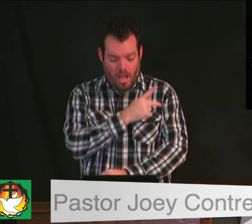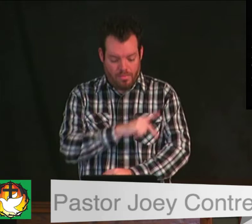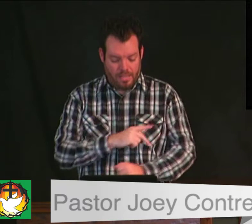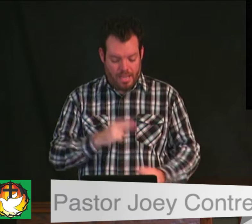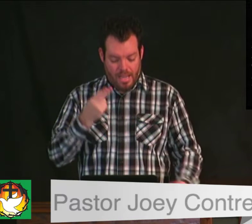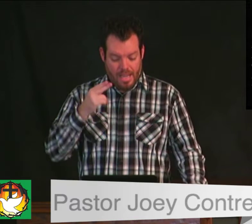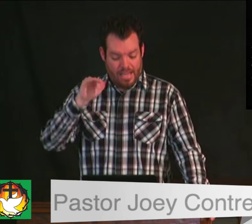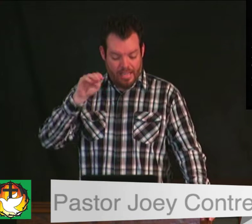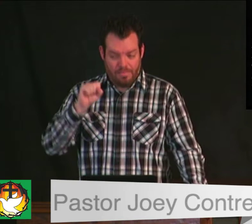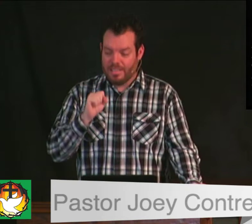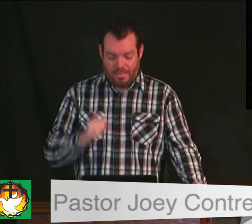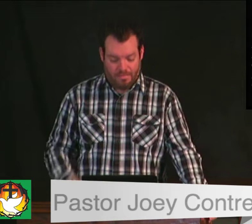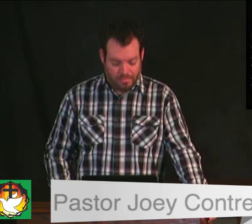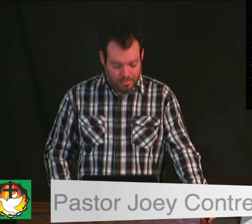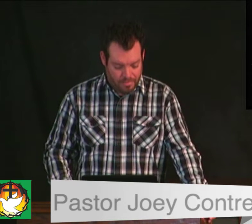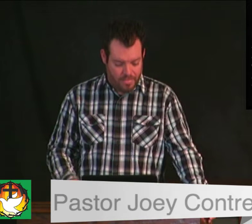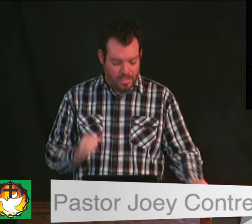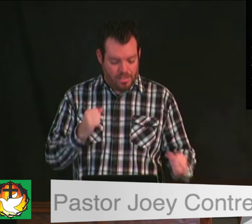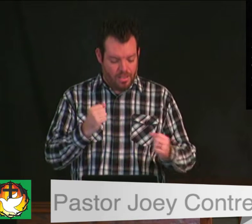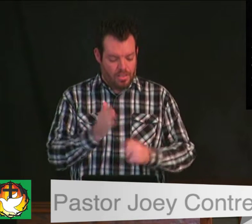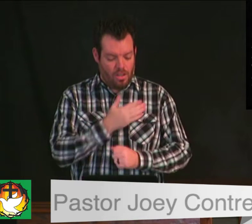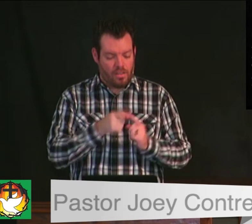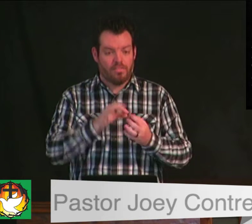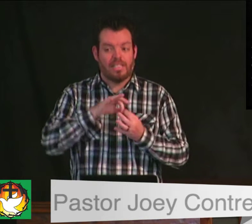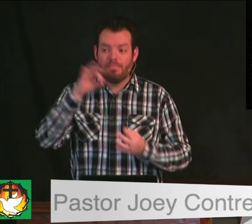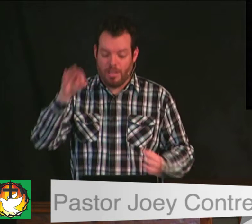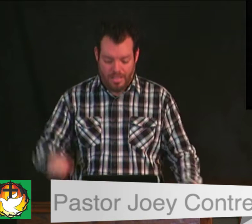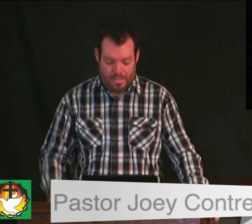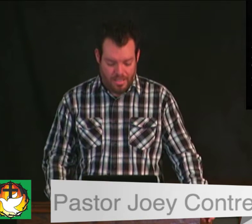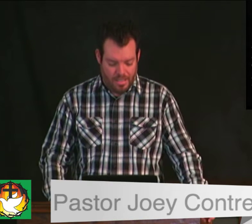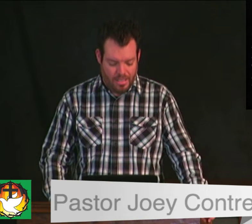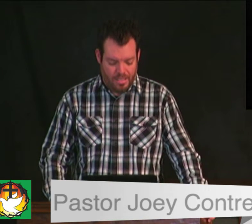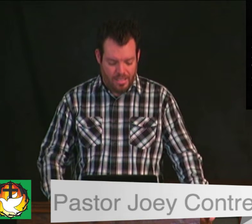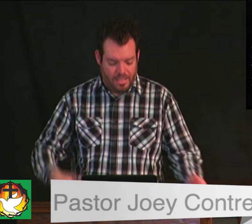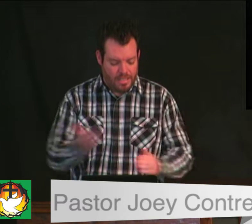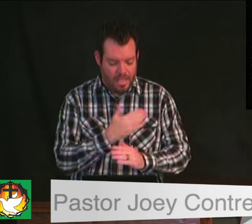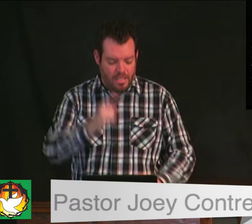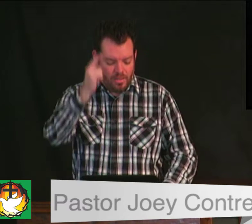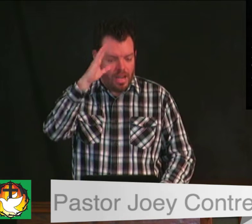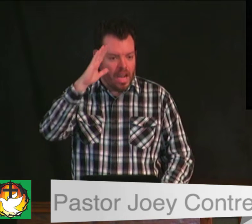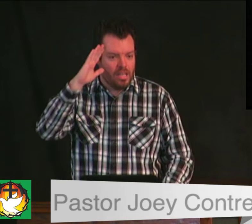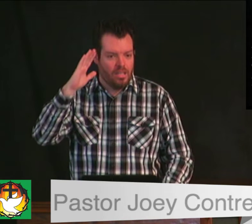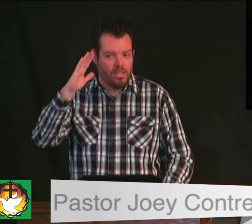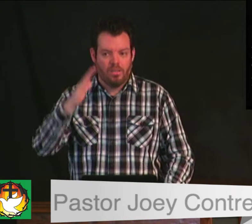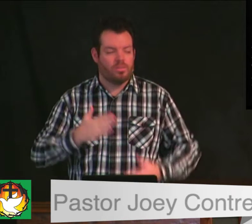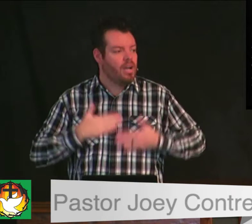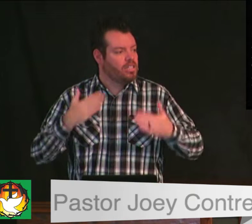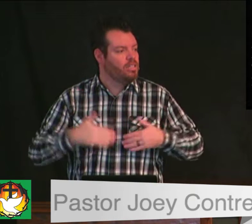psalms, hymns, and songs from the Spirit, singing to God with gratitude in